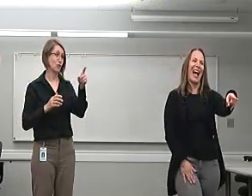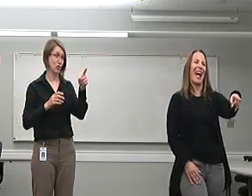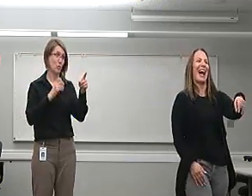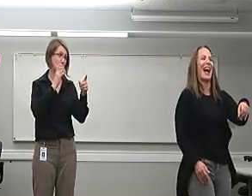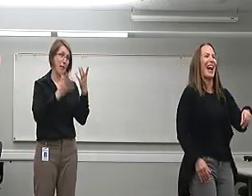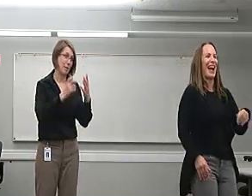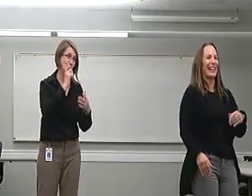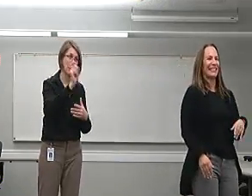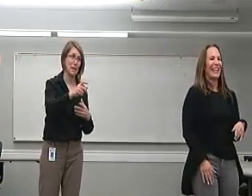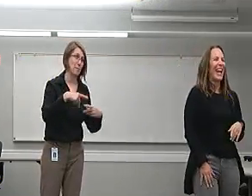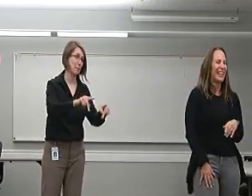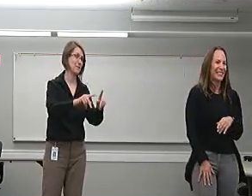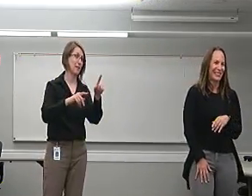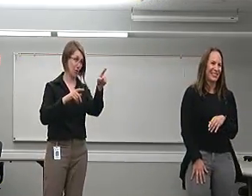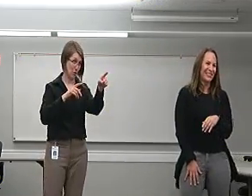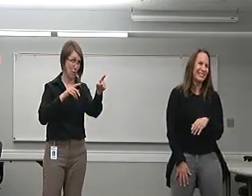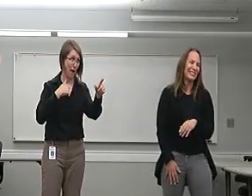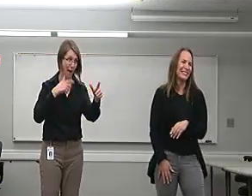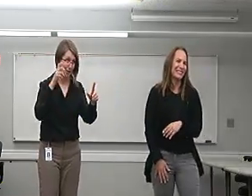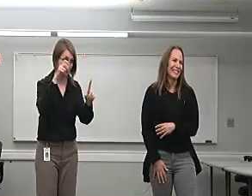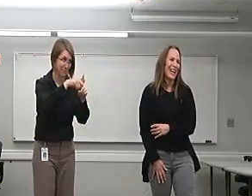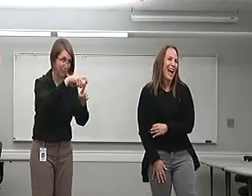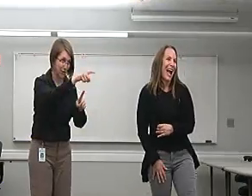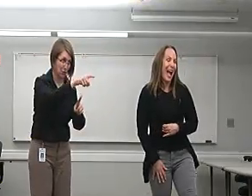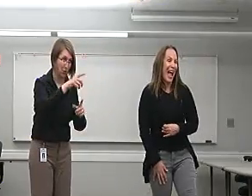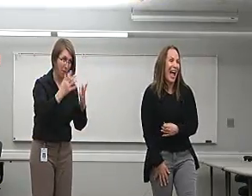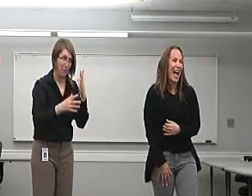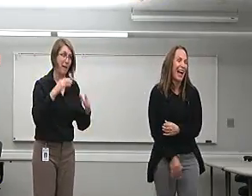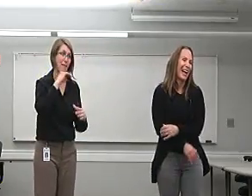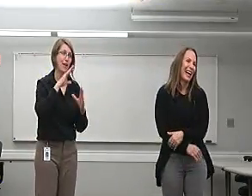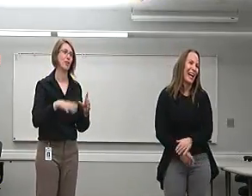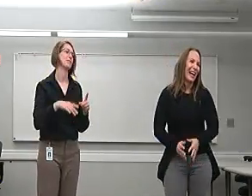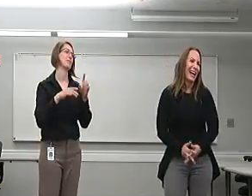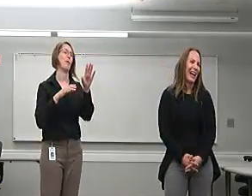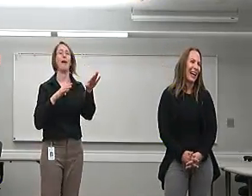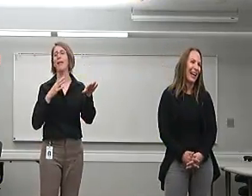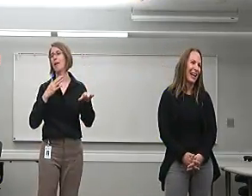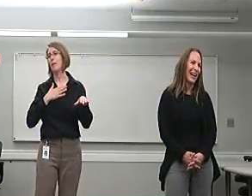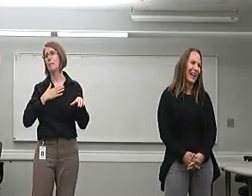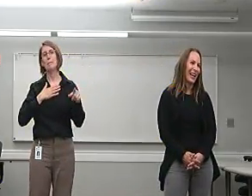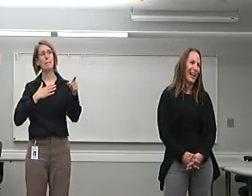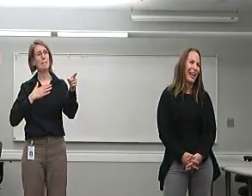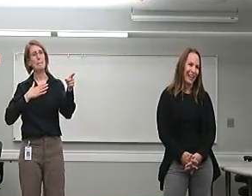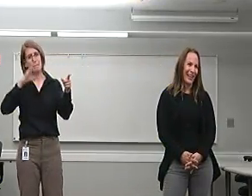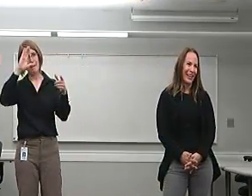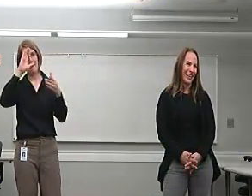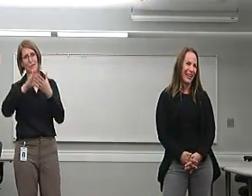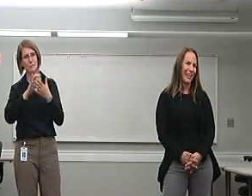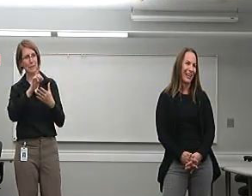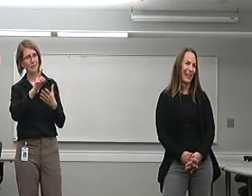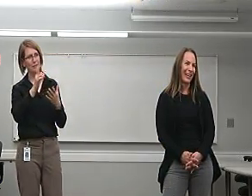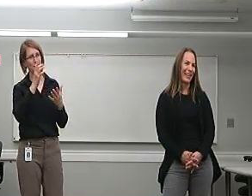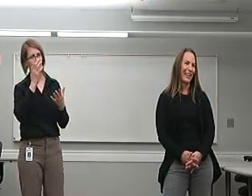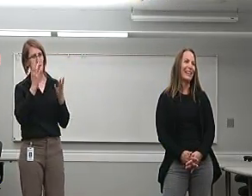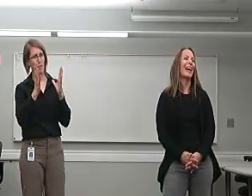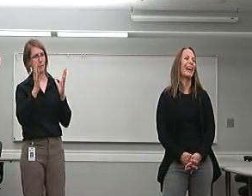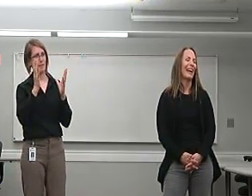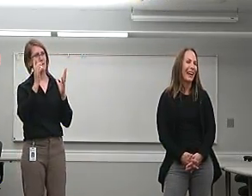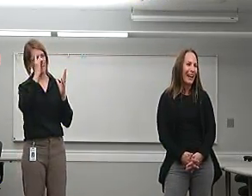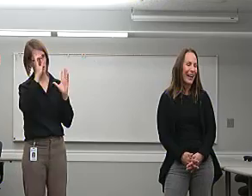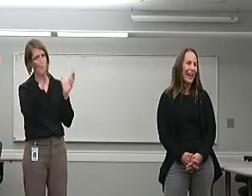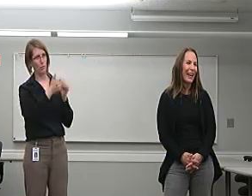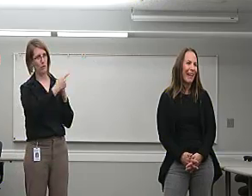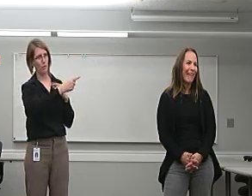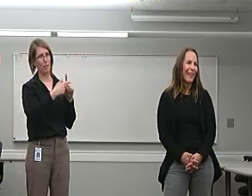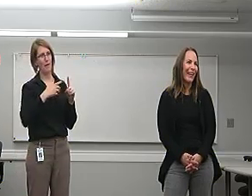I may not have quoted you. My husband talked to you about my son's implant at the Eddie conference in